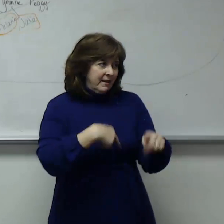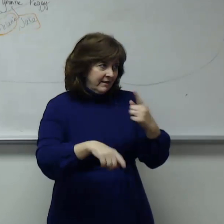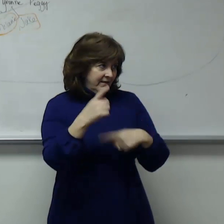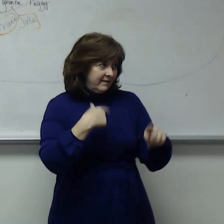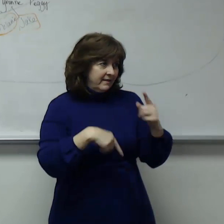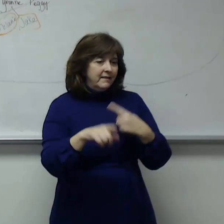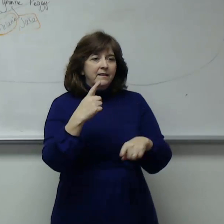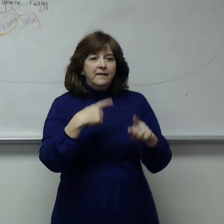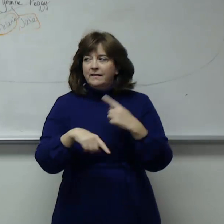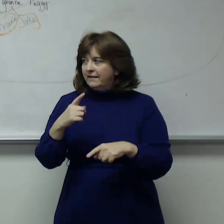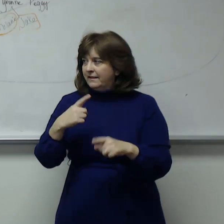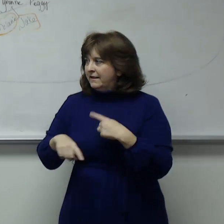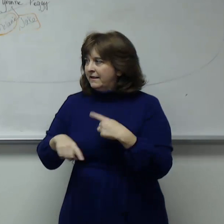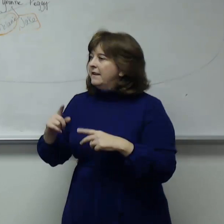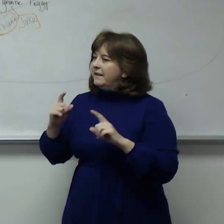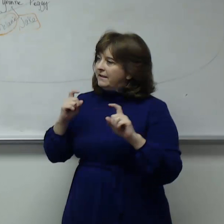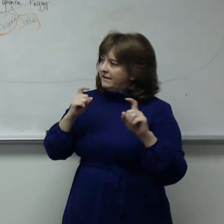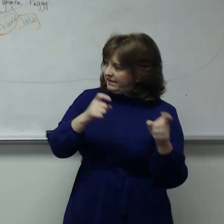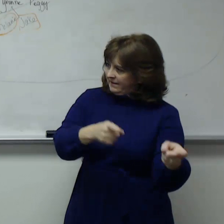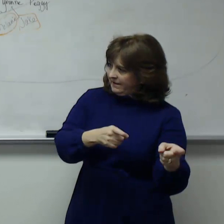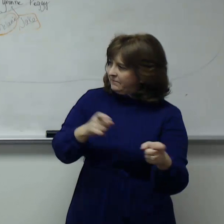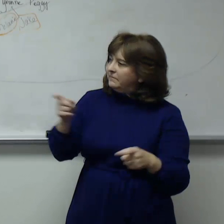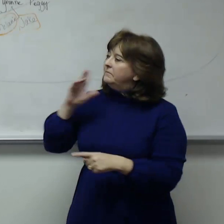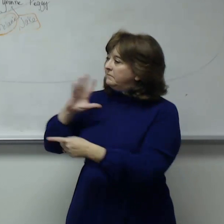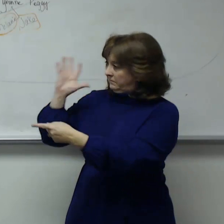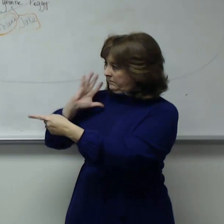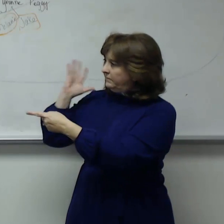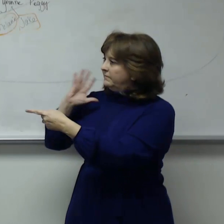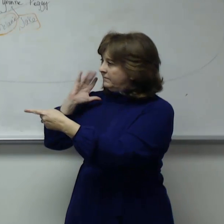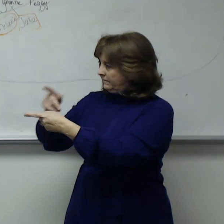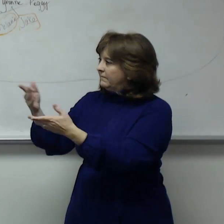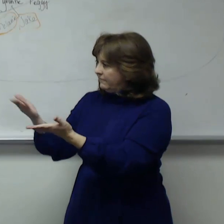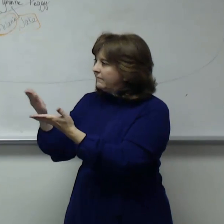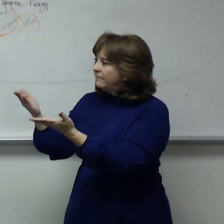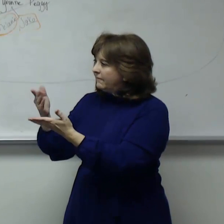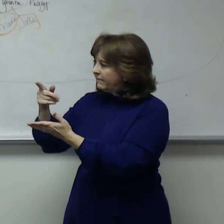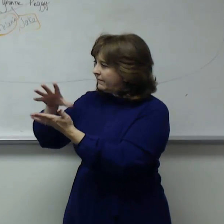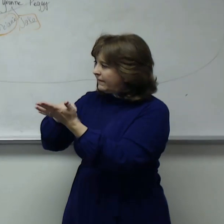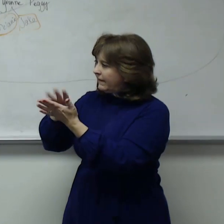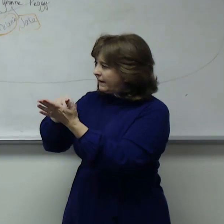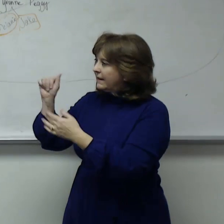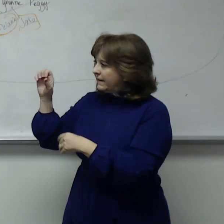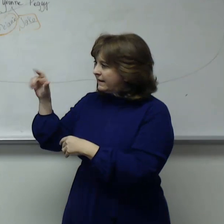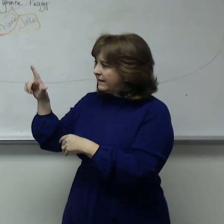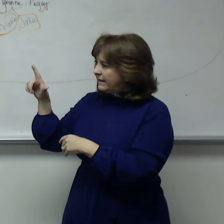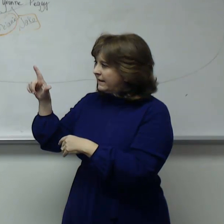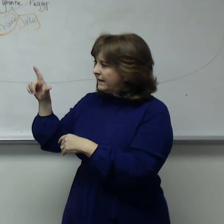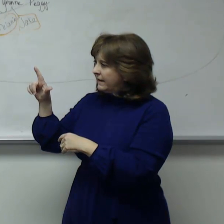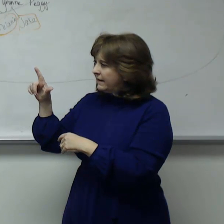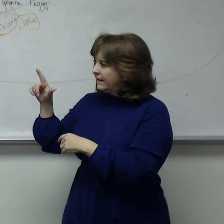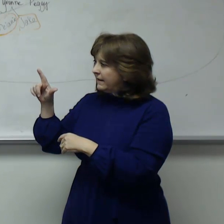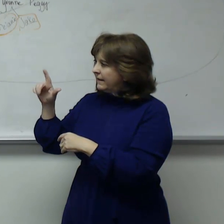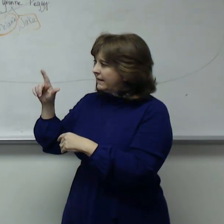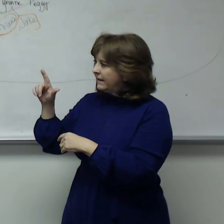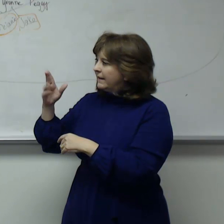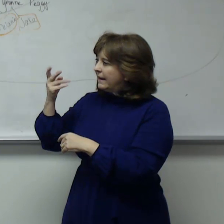they at the time when I was doing it now, when I was learning ASL, my